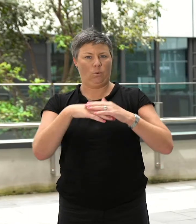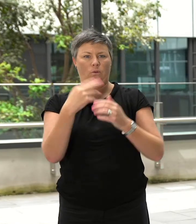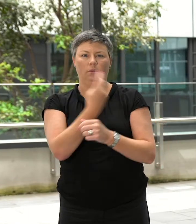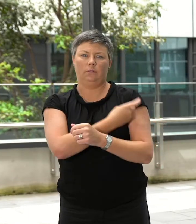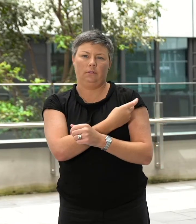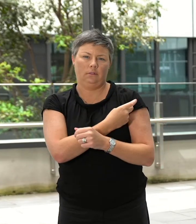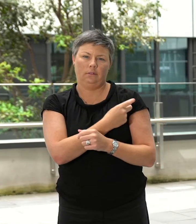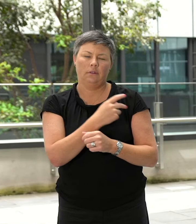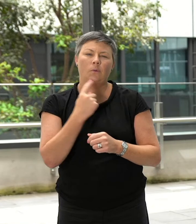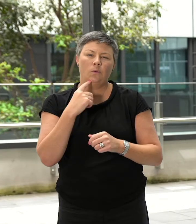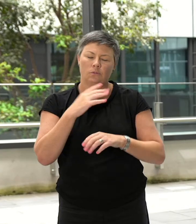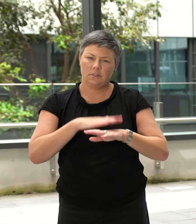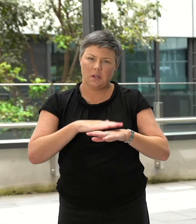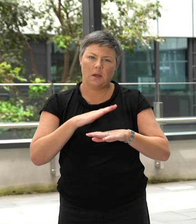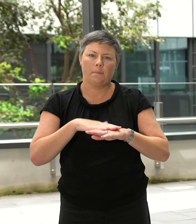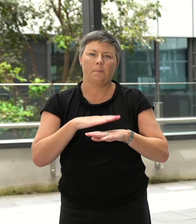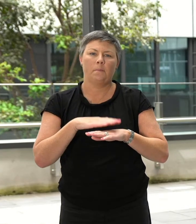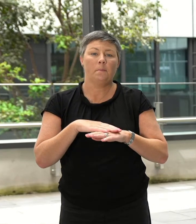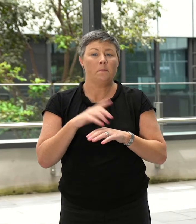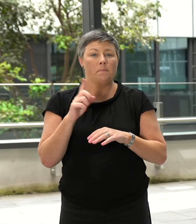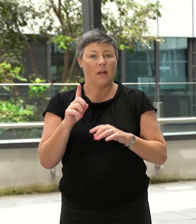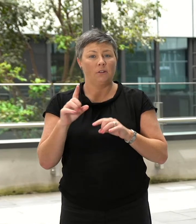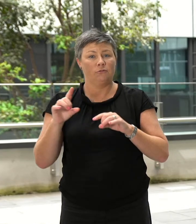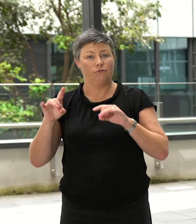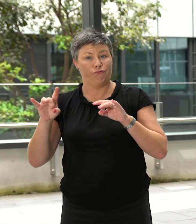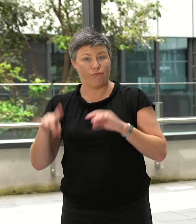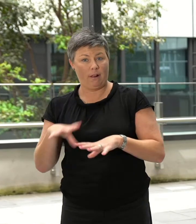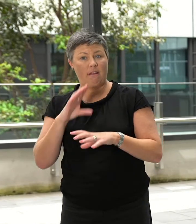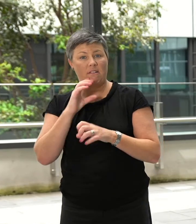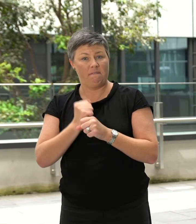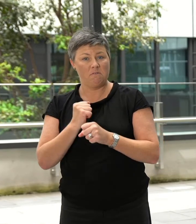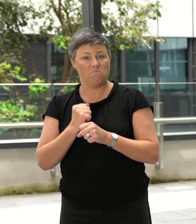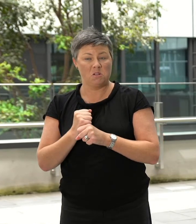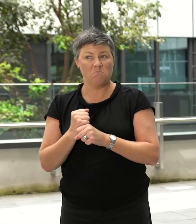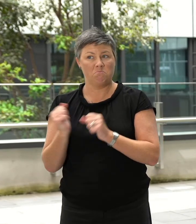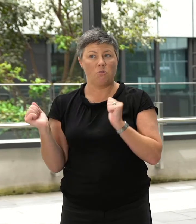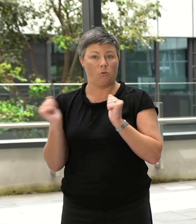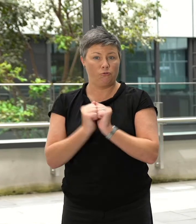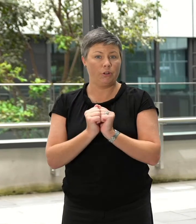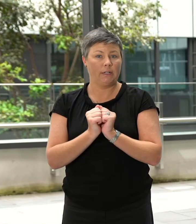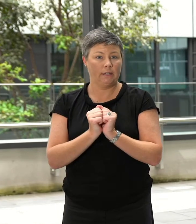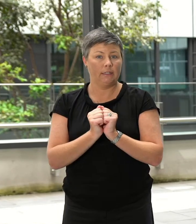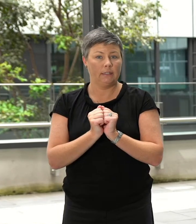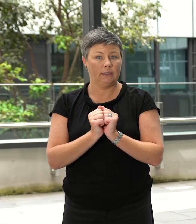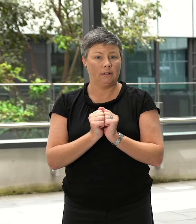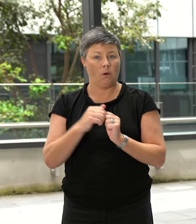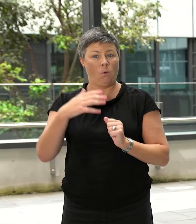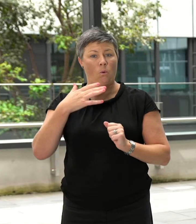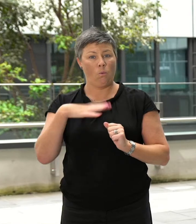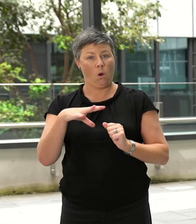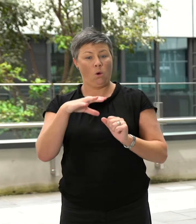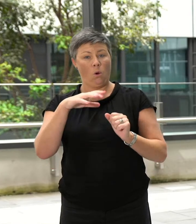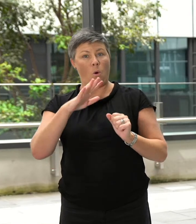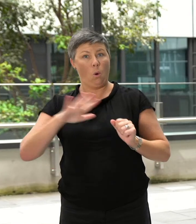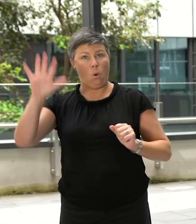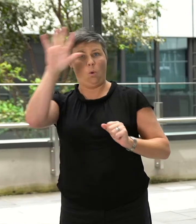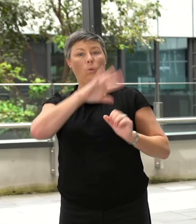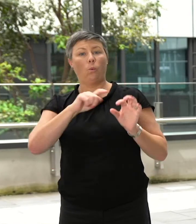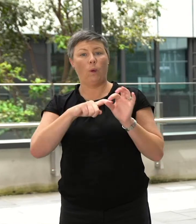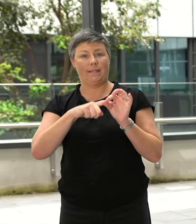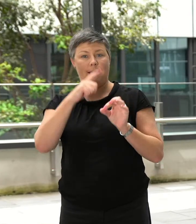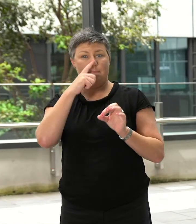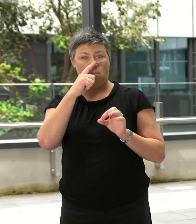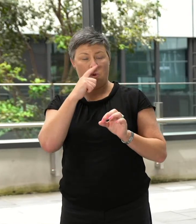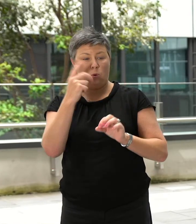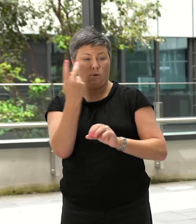target of having every Queenslander that is eligible vaccinated with their first vaccine by the end of October. That's the target